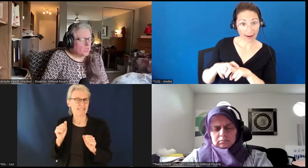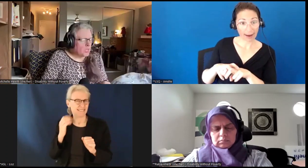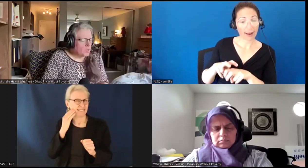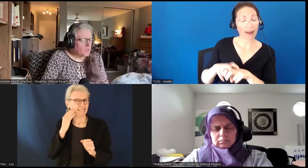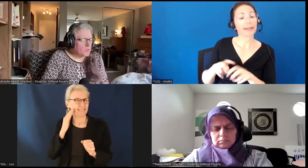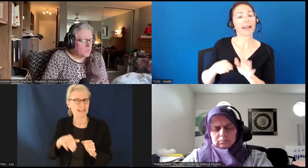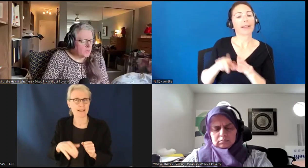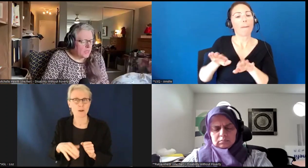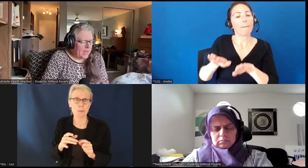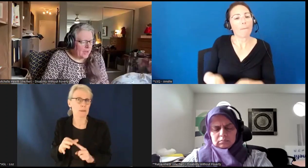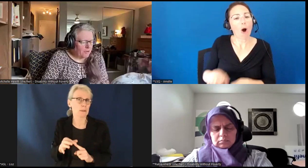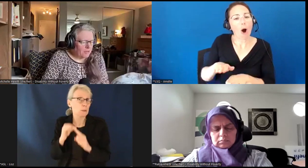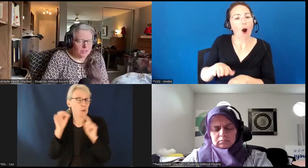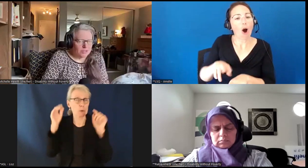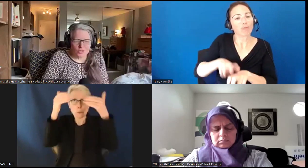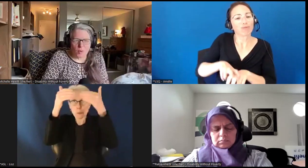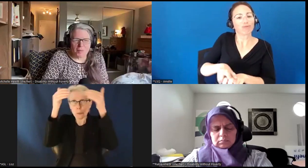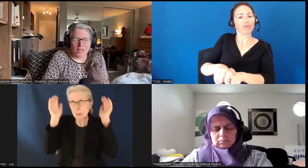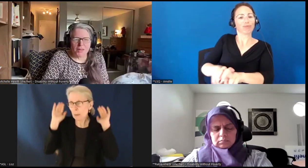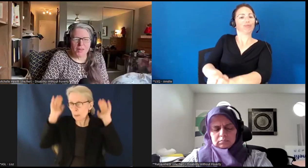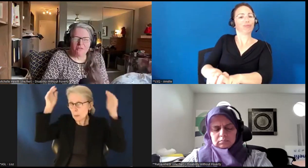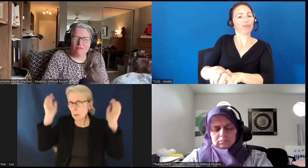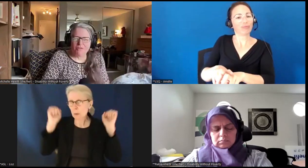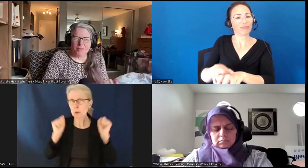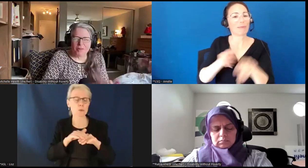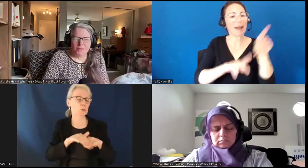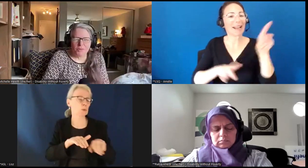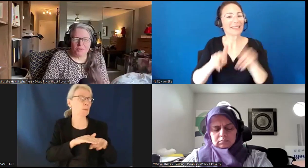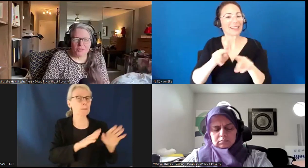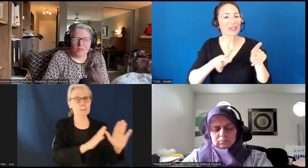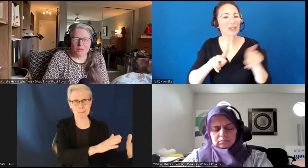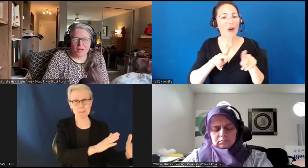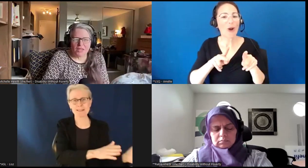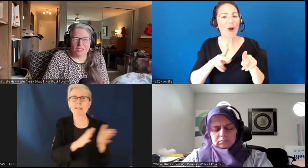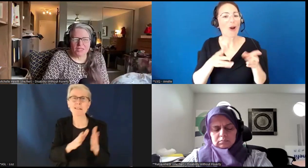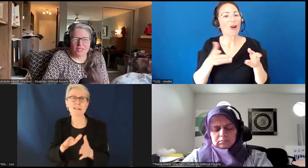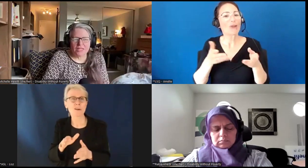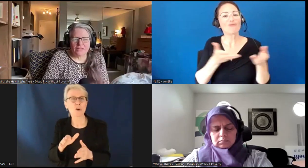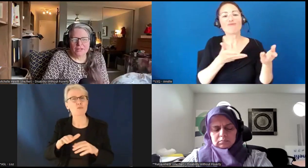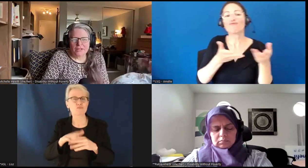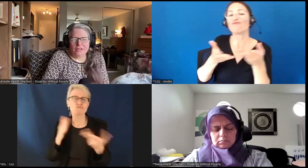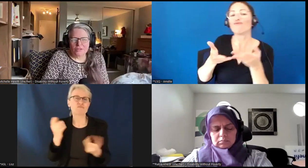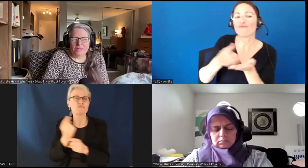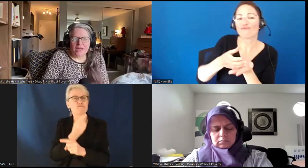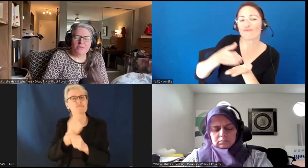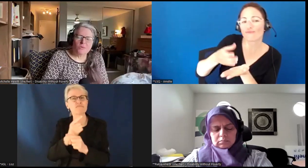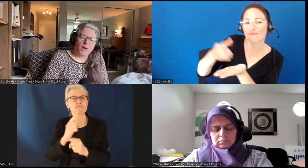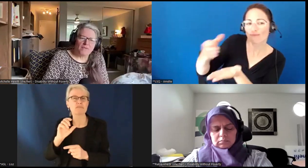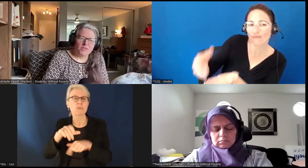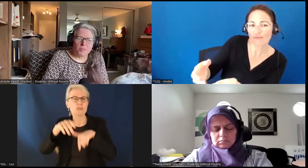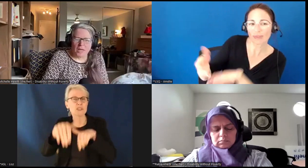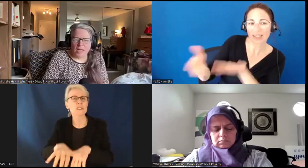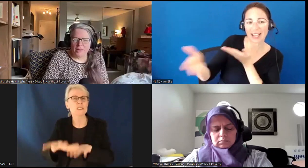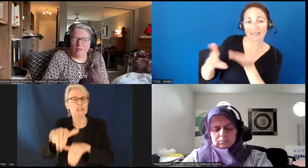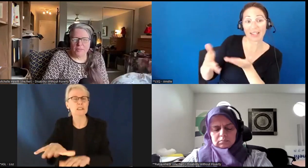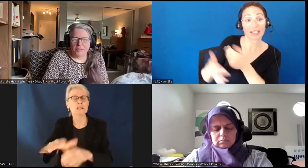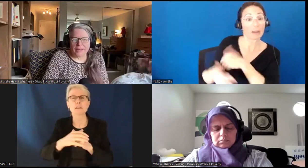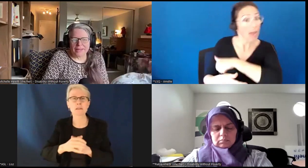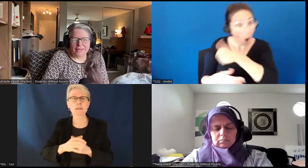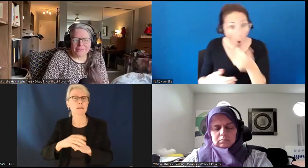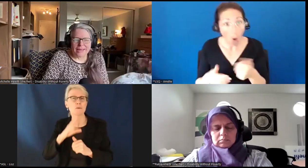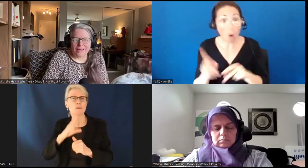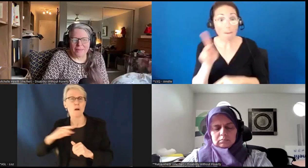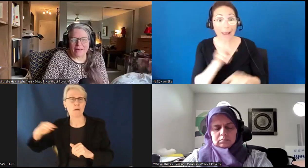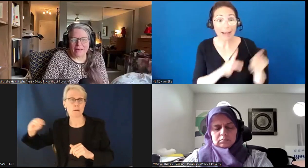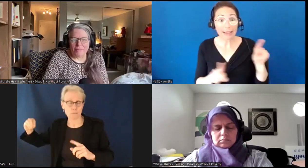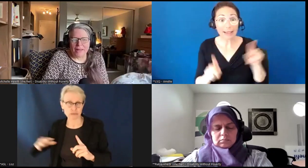special enclosed area to swim in. And then there are other people who are just in the regular sea, and sometimes the waves come and hit them and kind